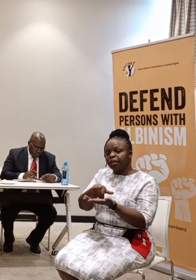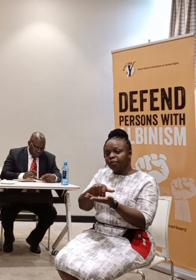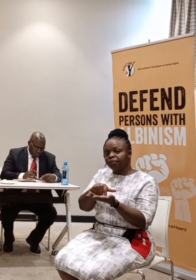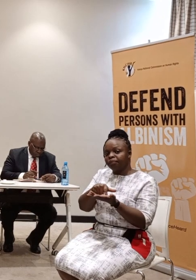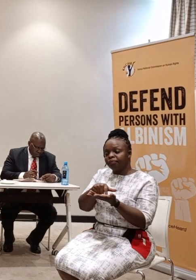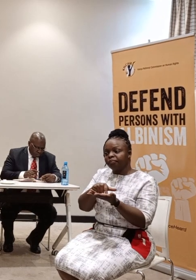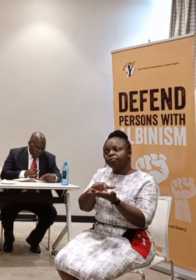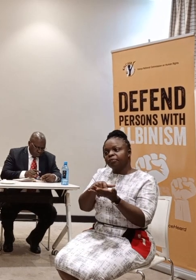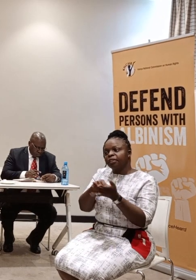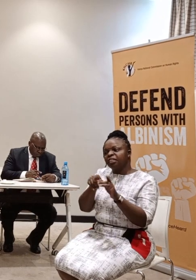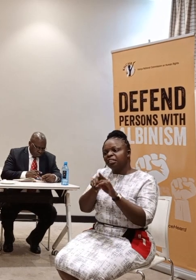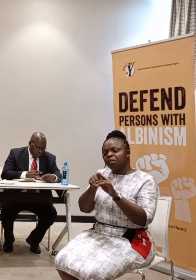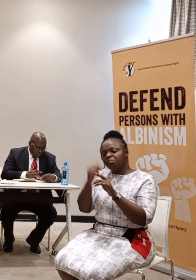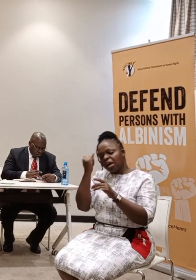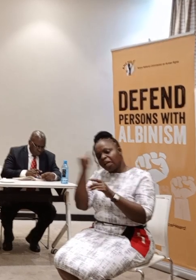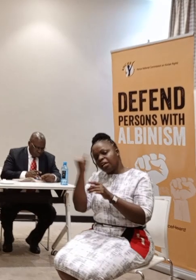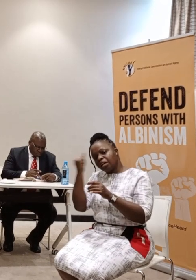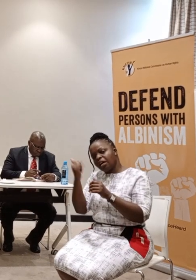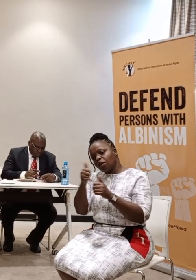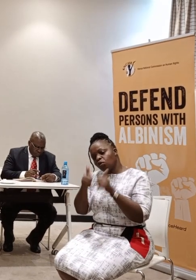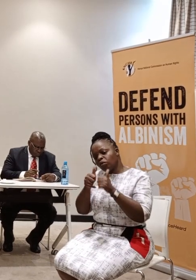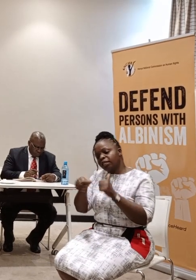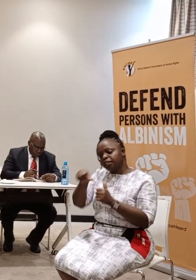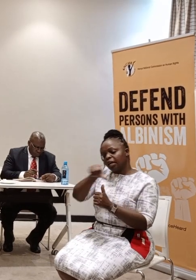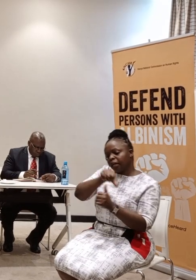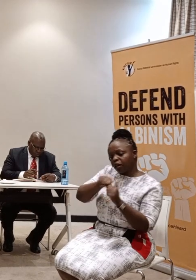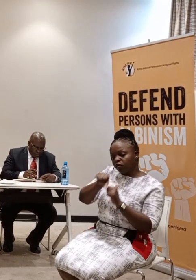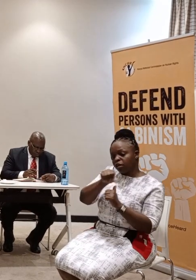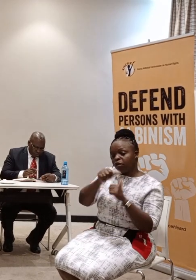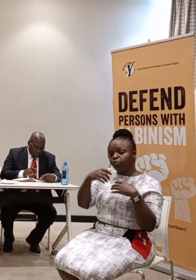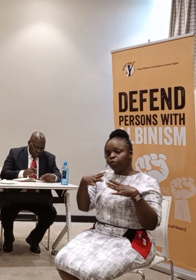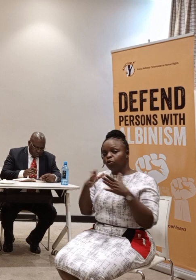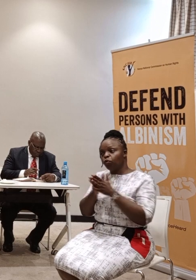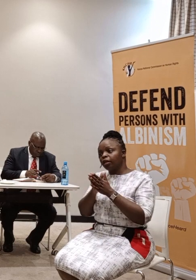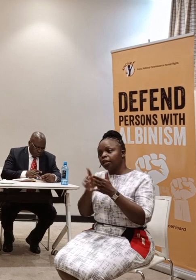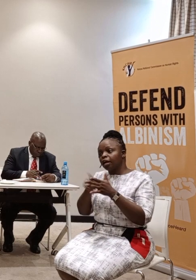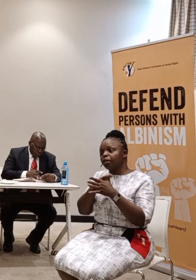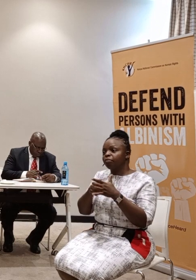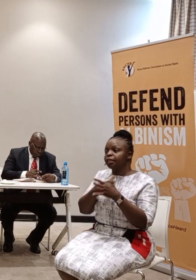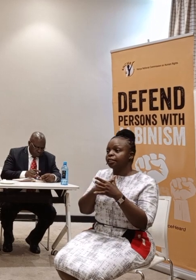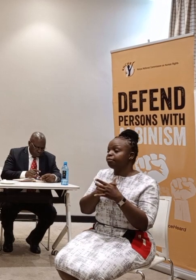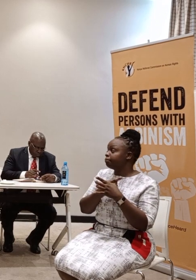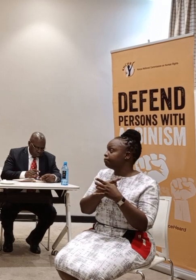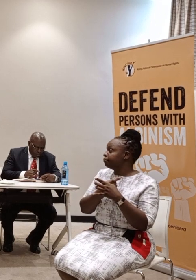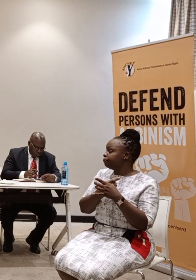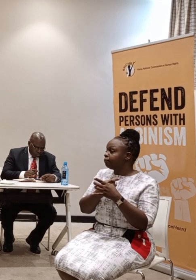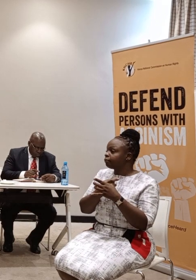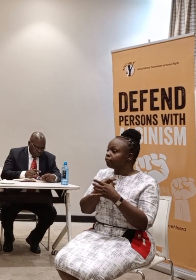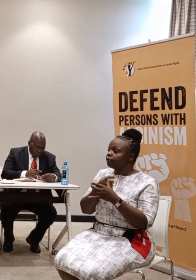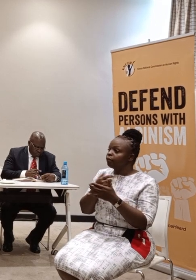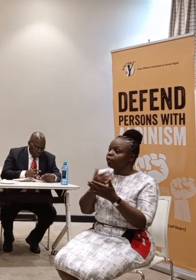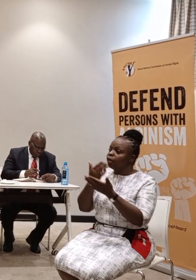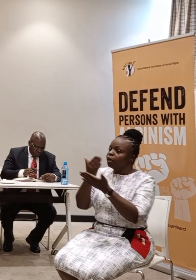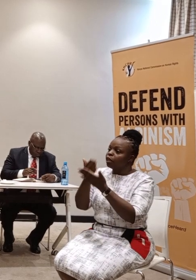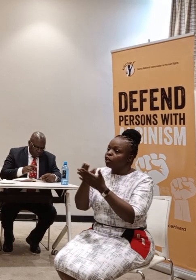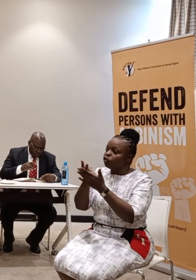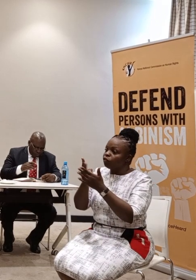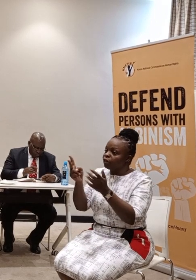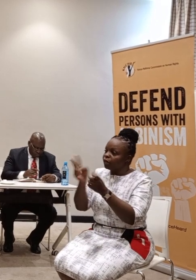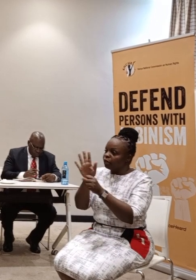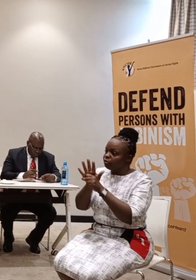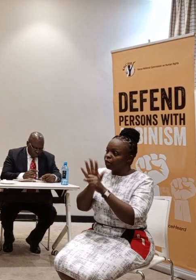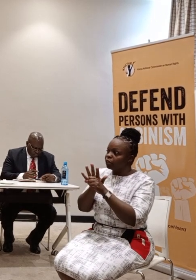stereotypes around persons with albinism. Thank you very much, Ruth. I want to give a mother whose